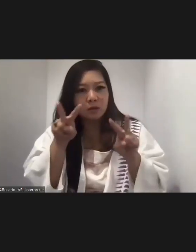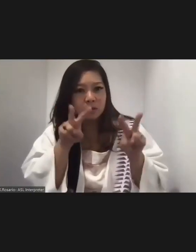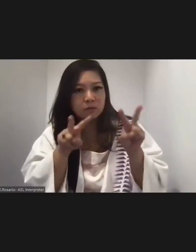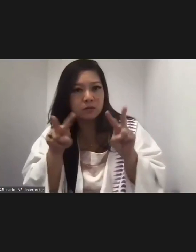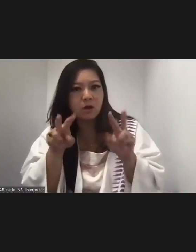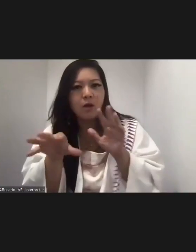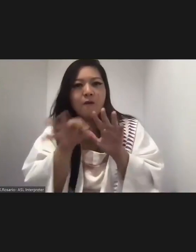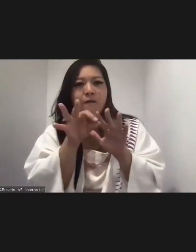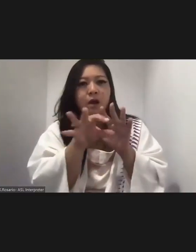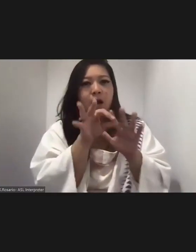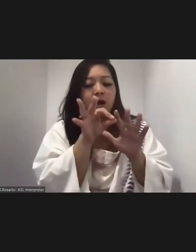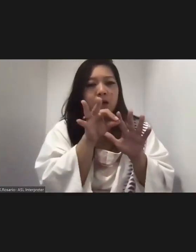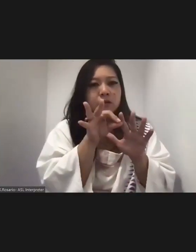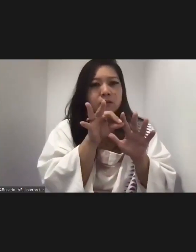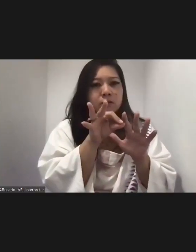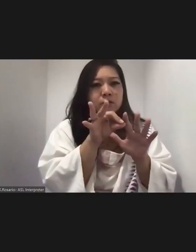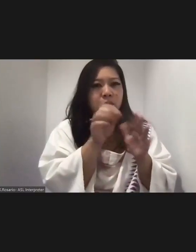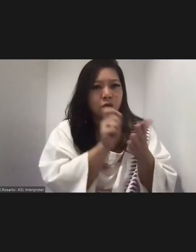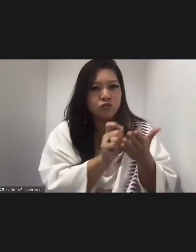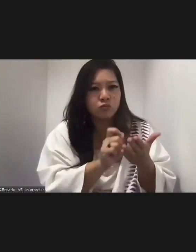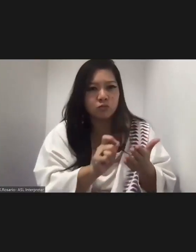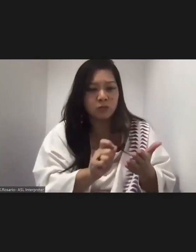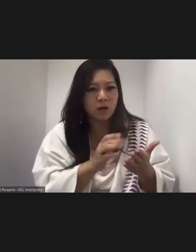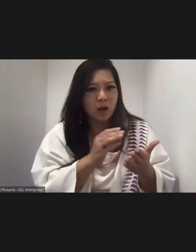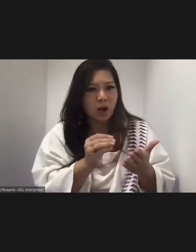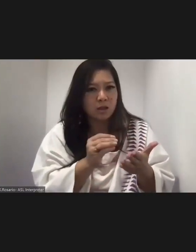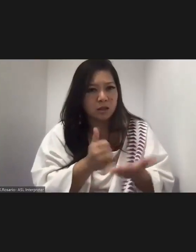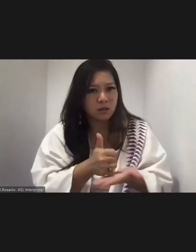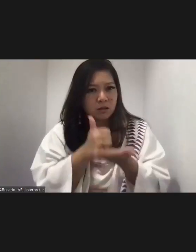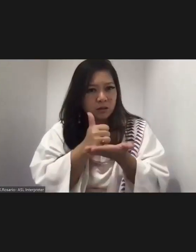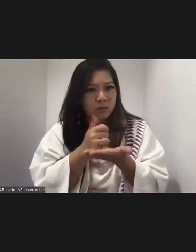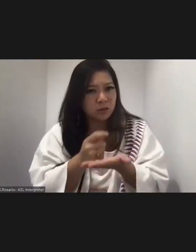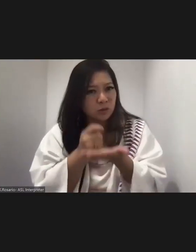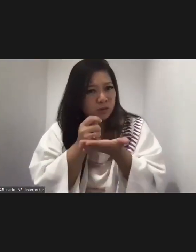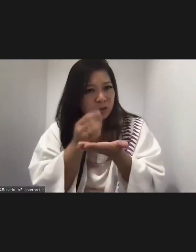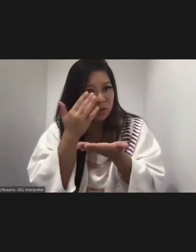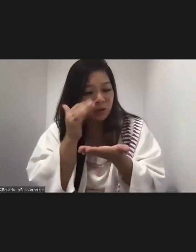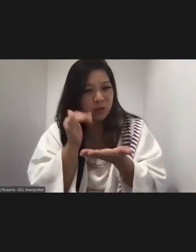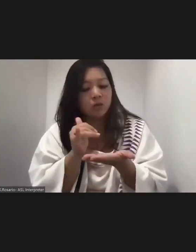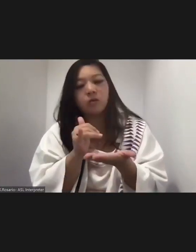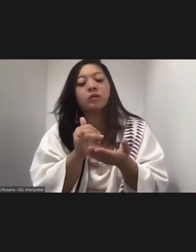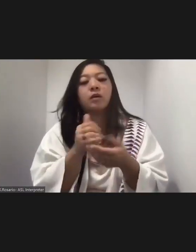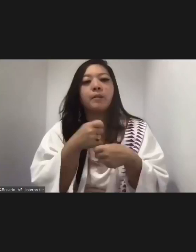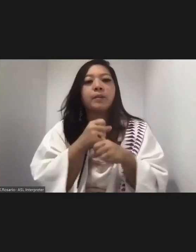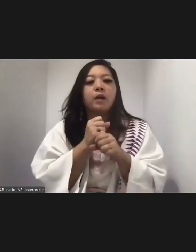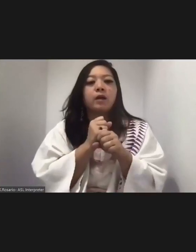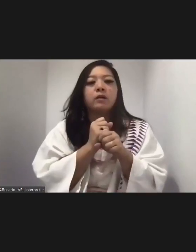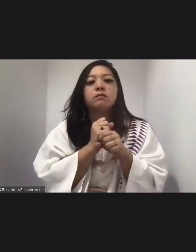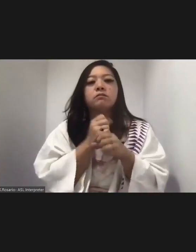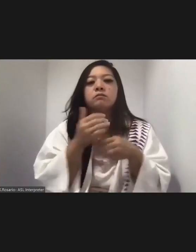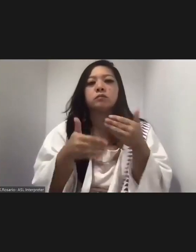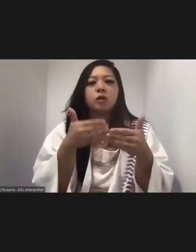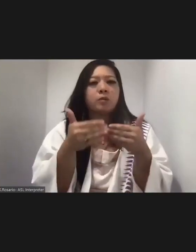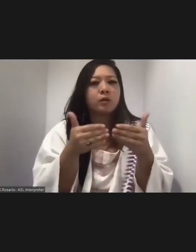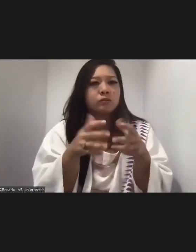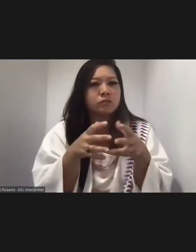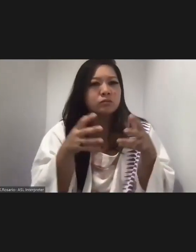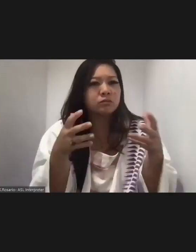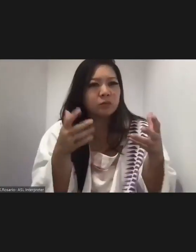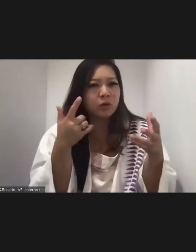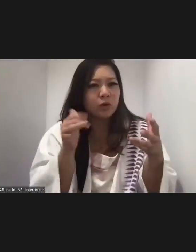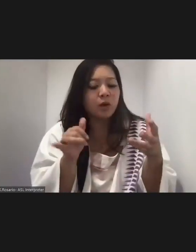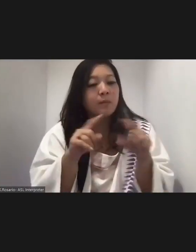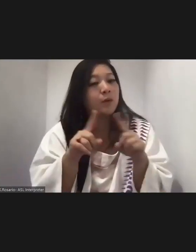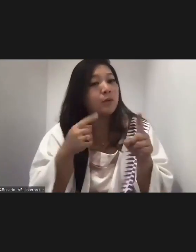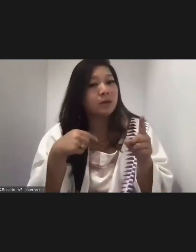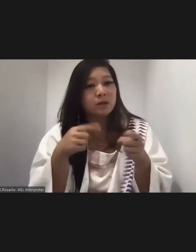to track, and to treat. We continue to make tremendous progress in our path to half, but we